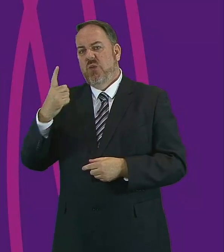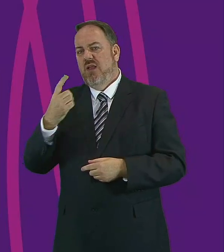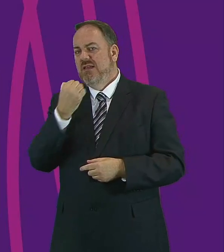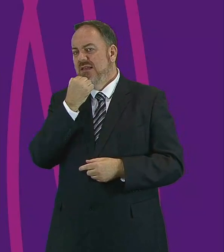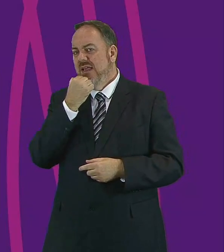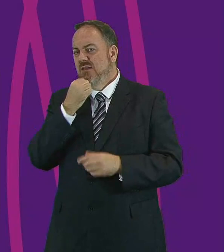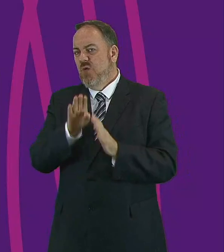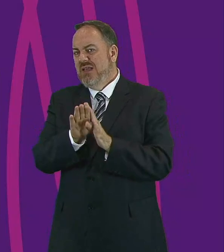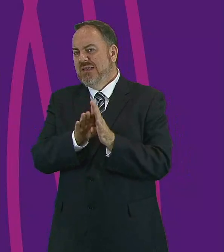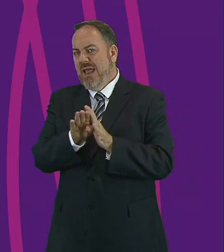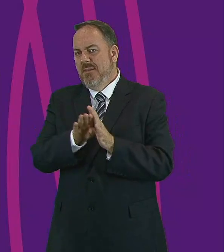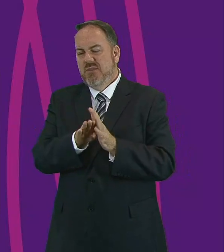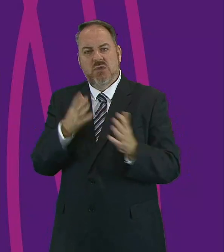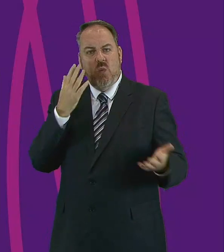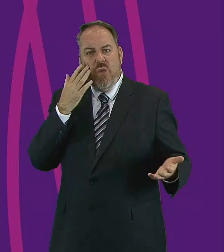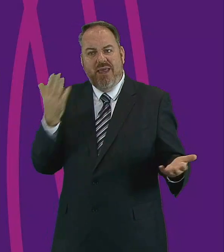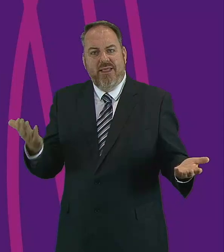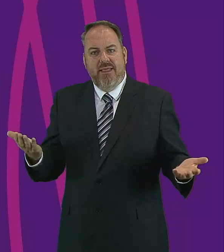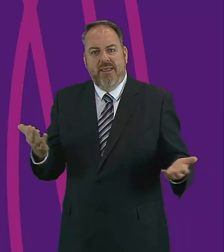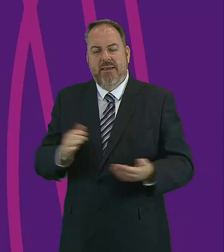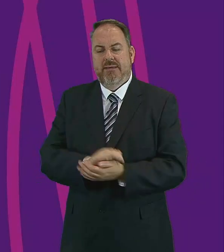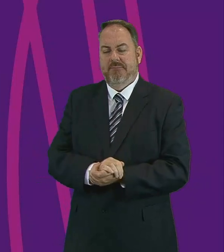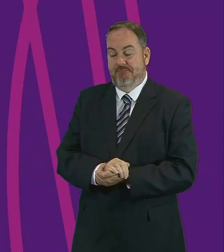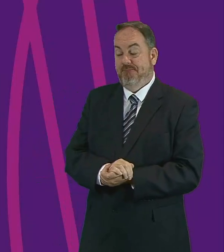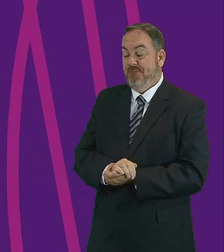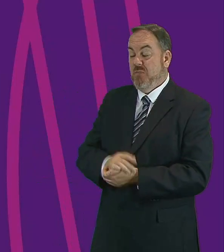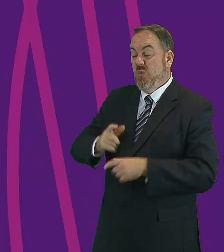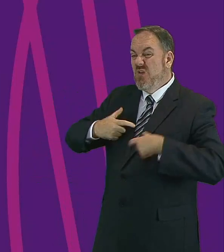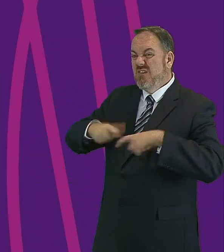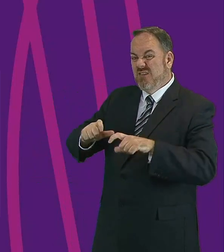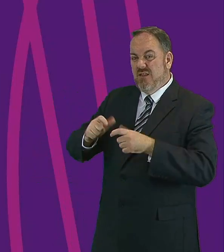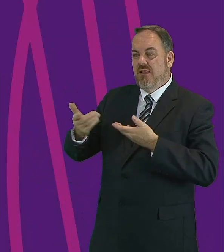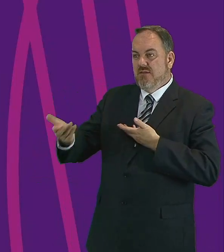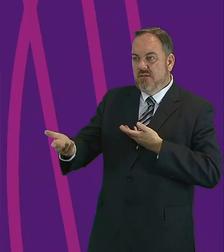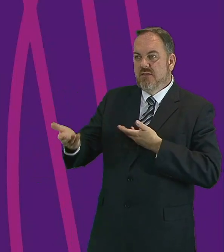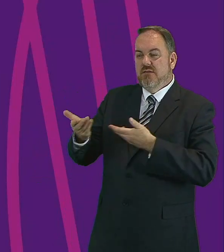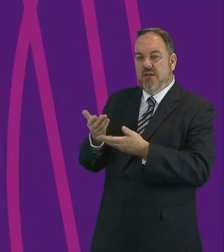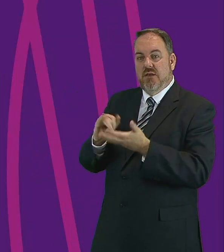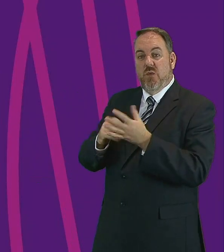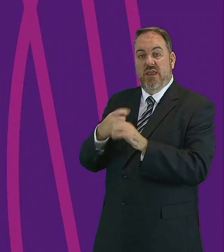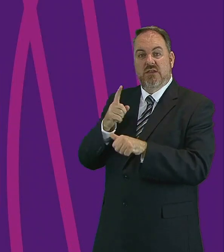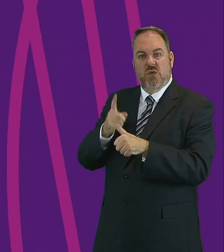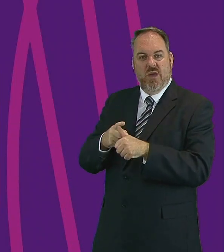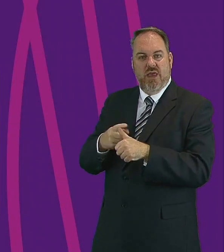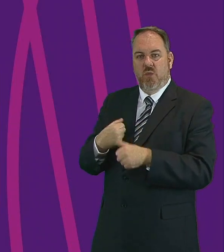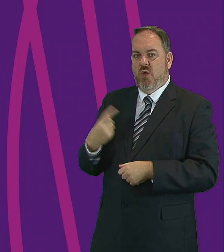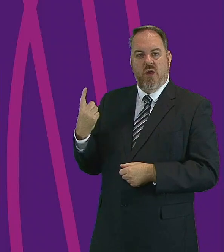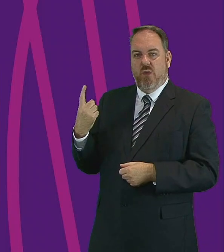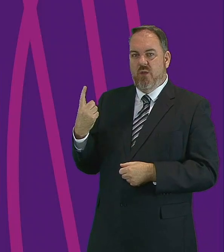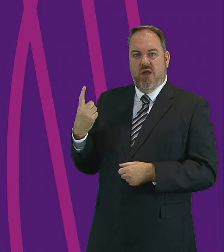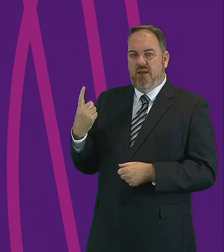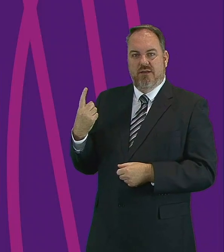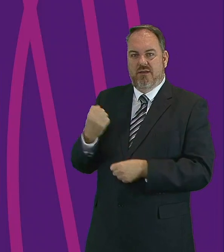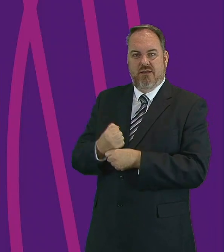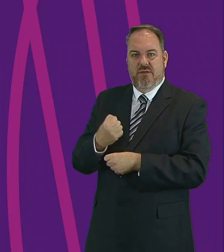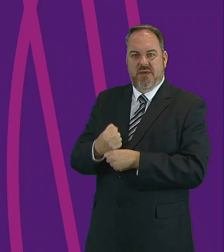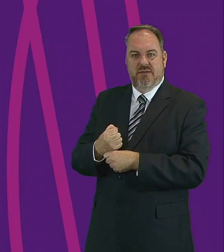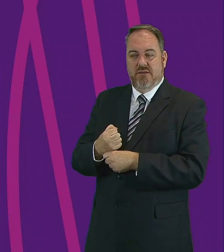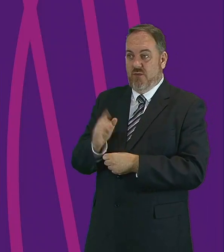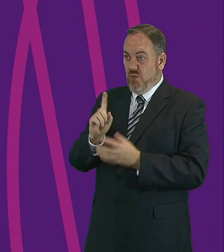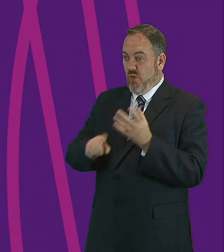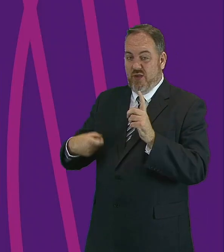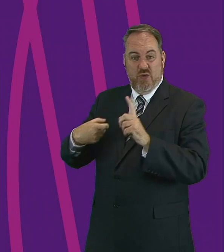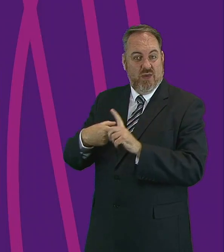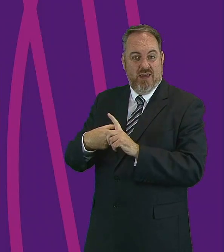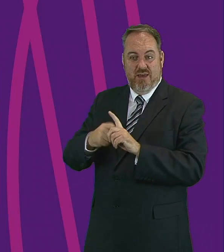Minister. We continue to discuss these things on an ongoing basis. We're not the only government across the UK that is having to deal